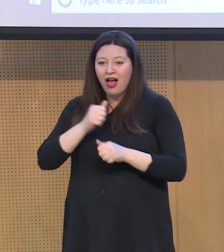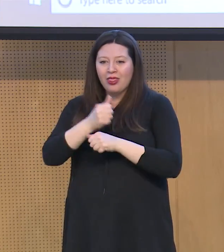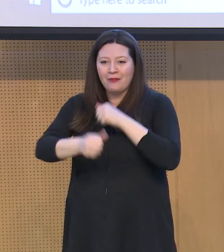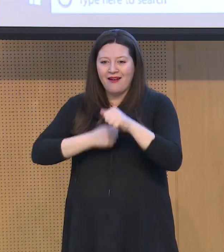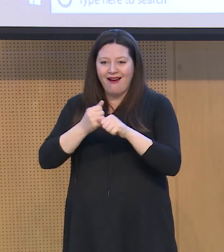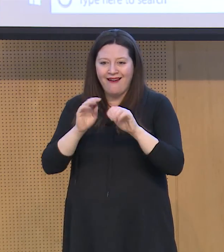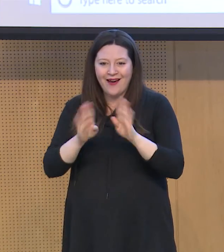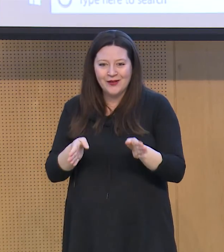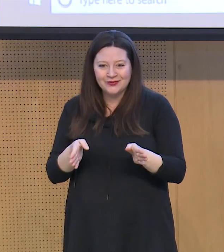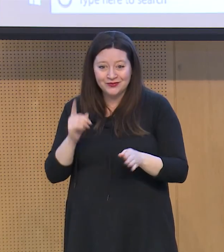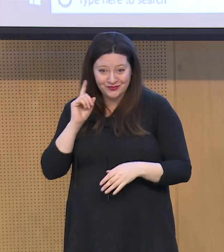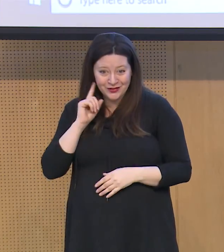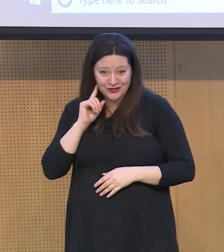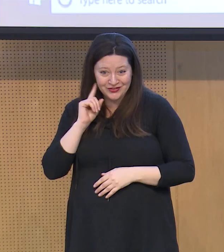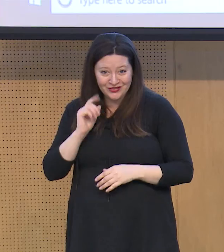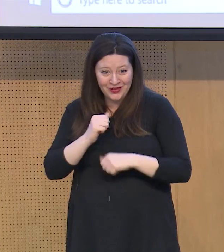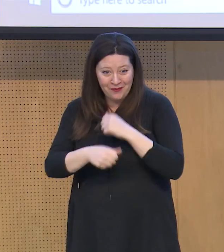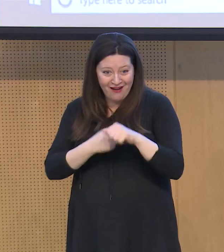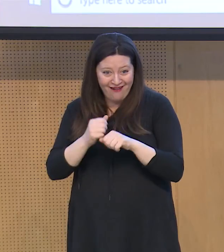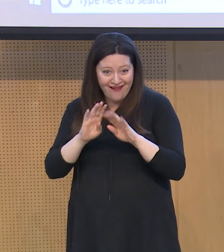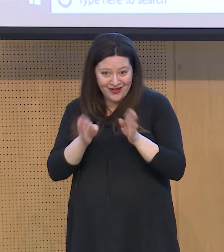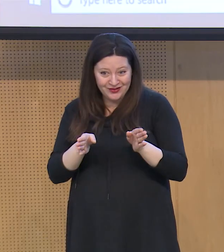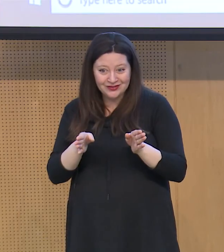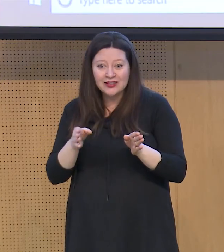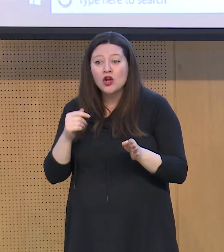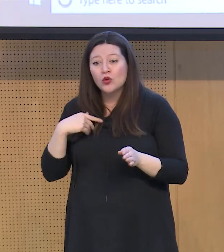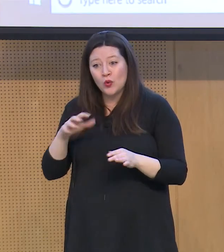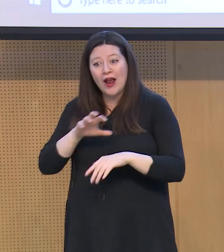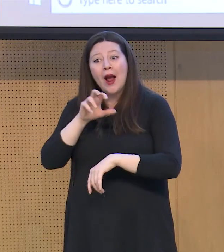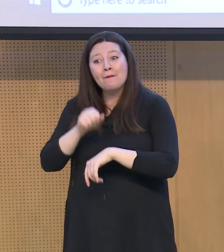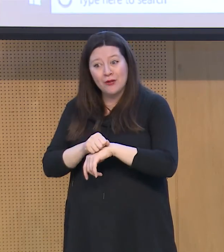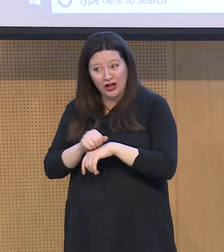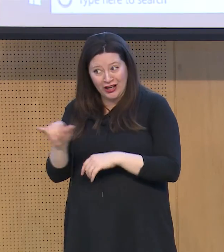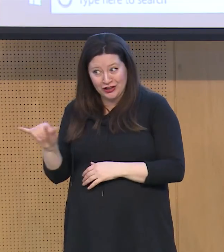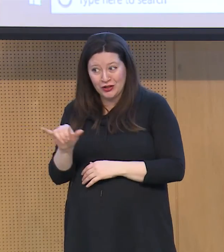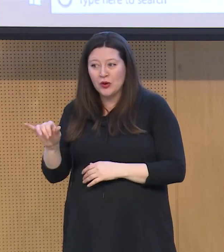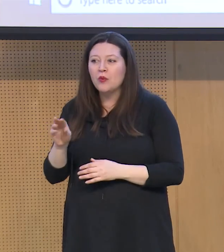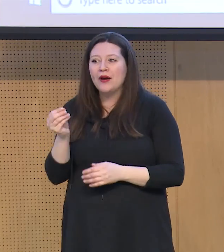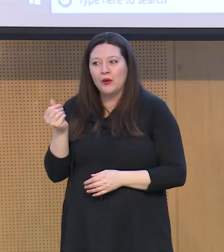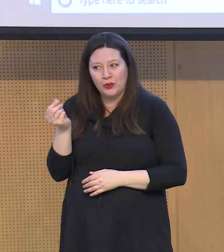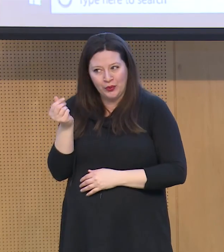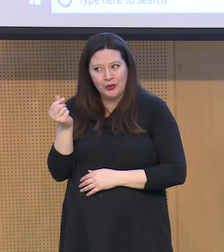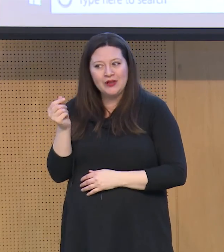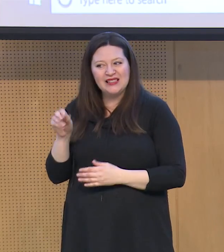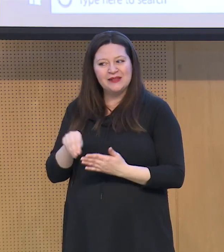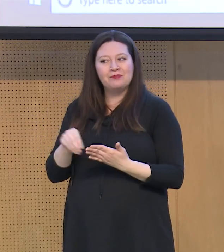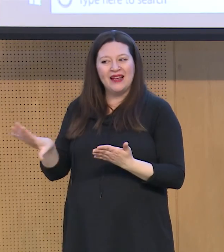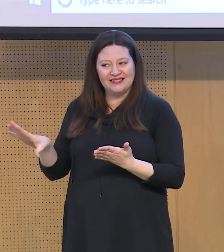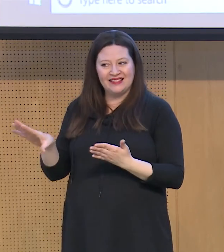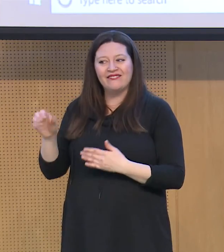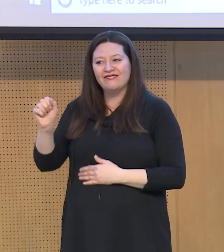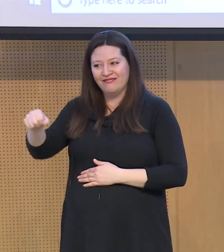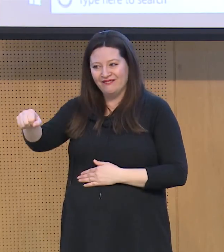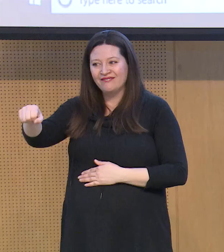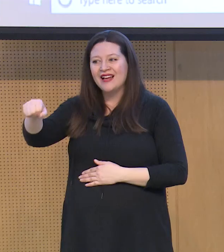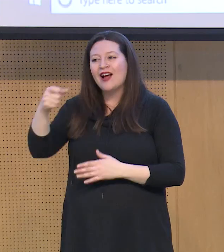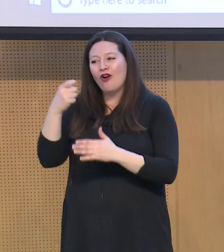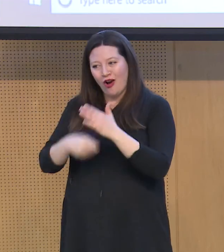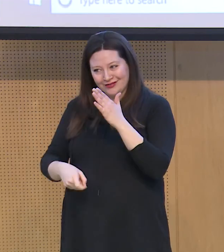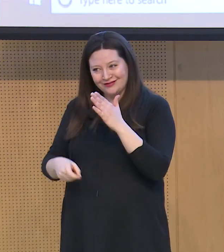They're also added just recently the Alumni House. You've heard about the new Alumni House. You can book there too, but it is quite pricey. It does cost